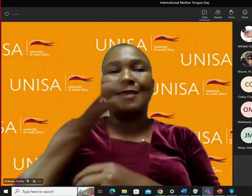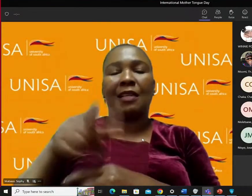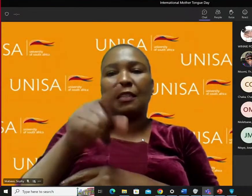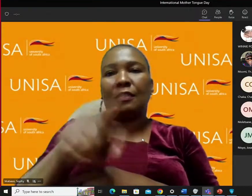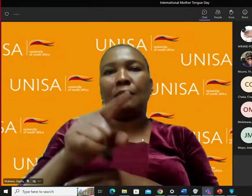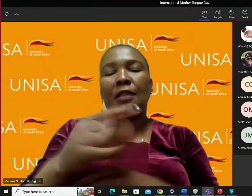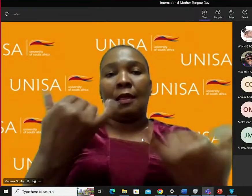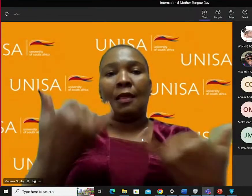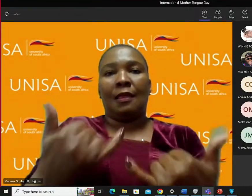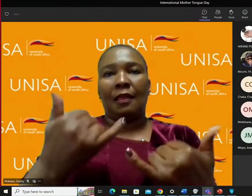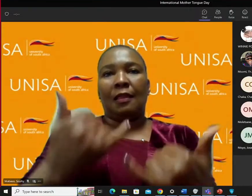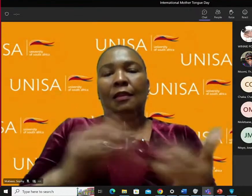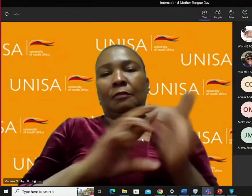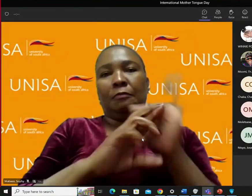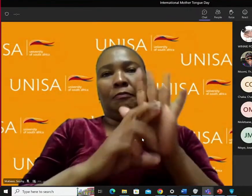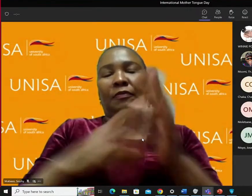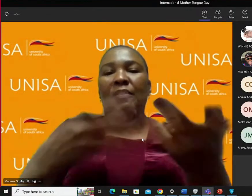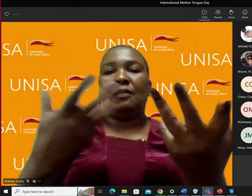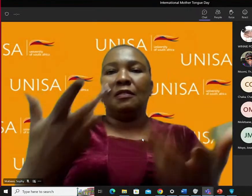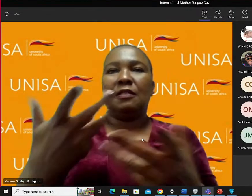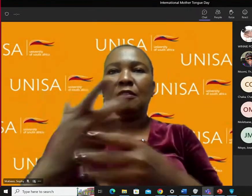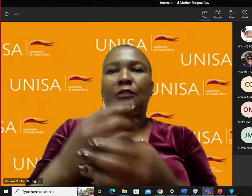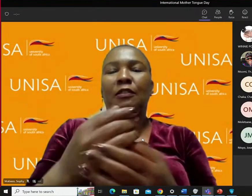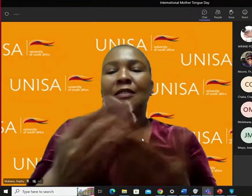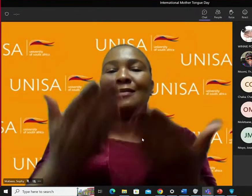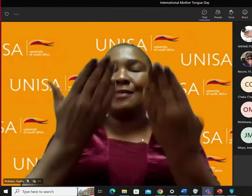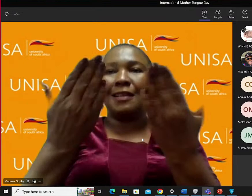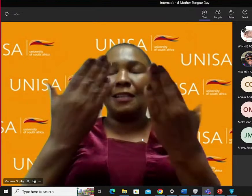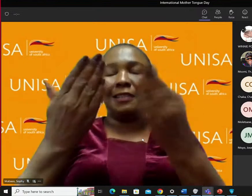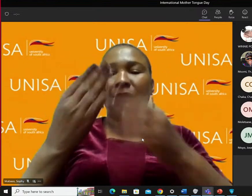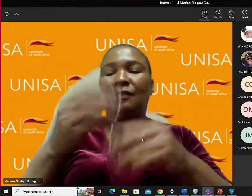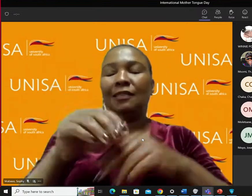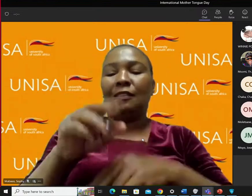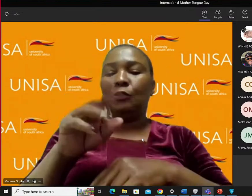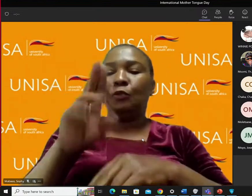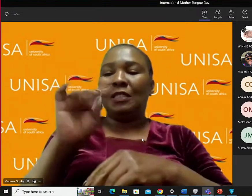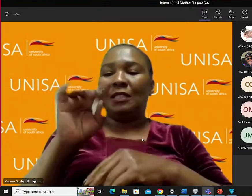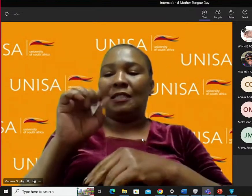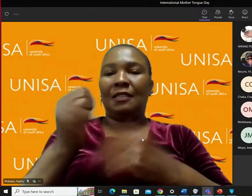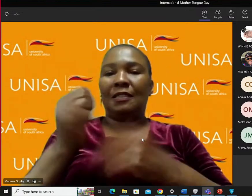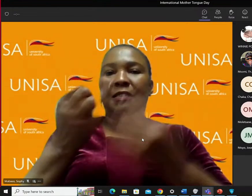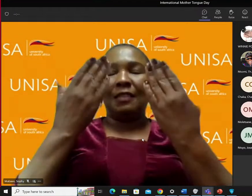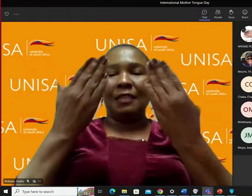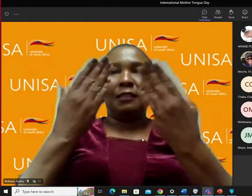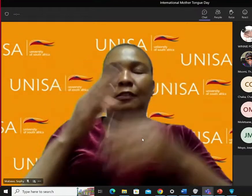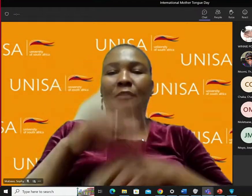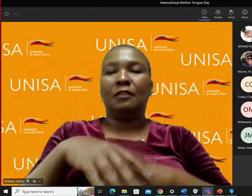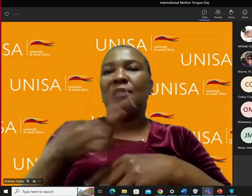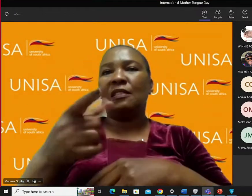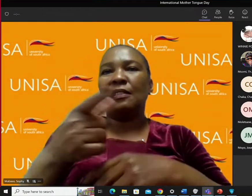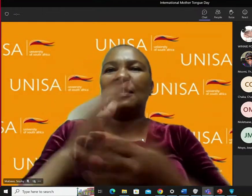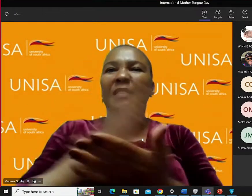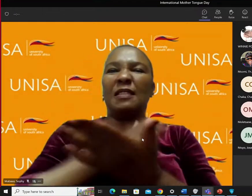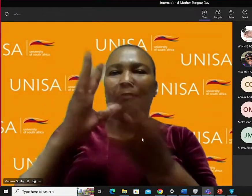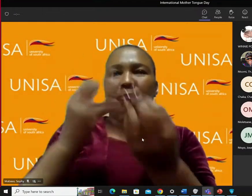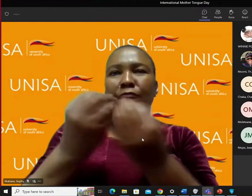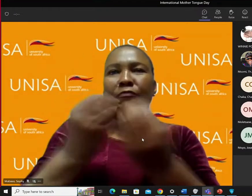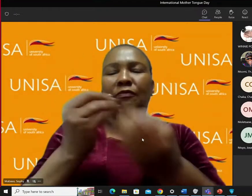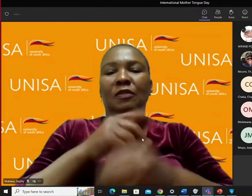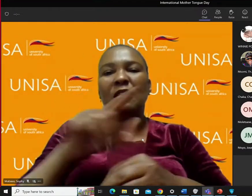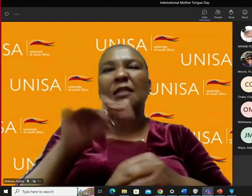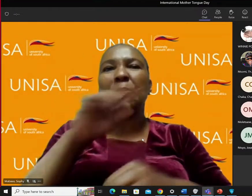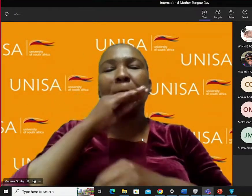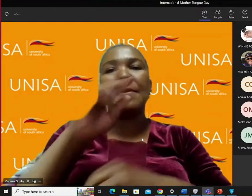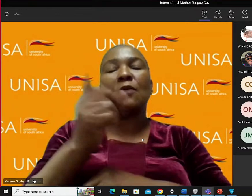presenting SADILAR and the UNISA node of SADILAR. So perhaps some contextualization of what that actually